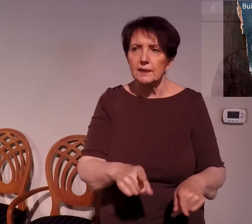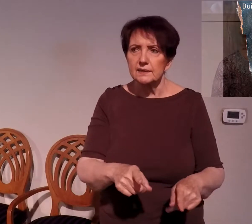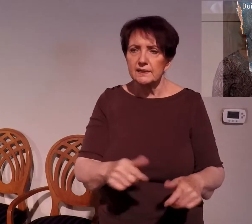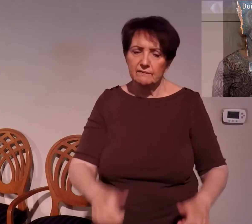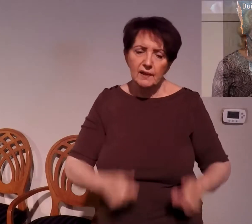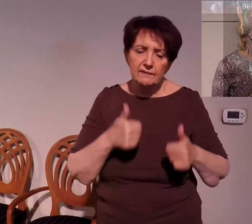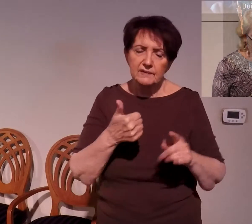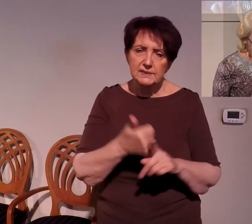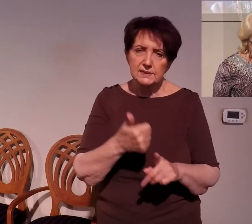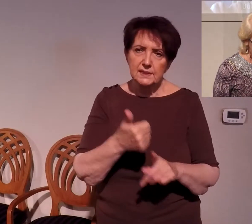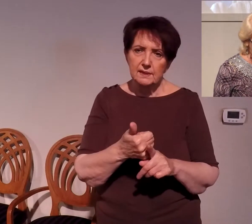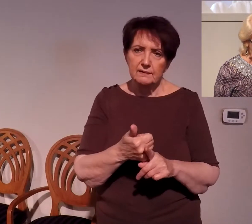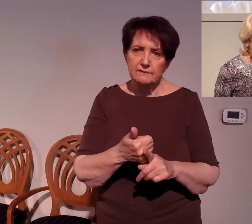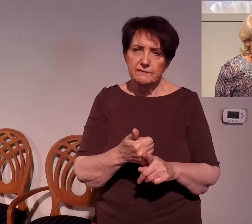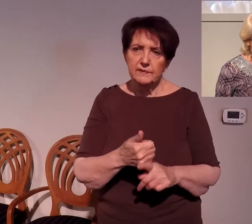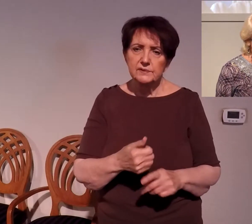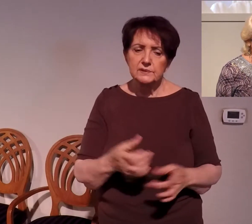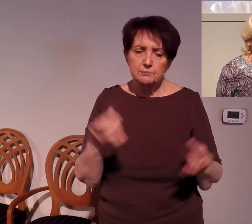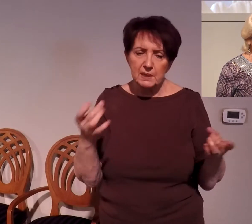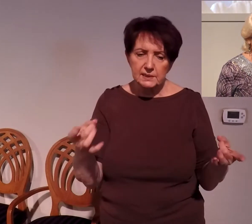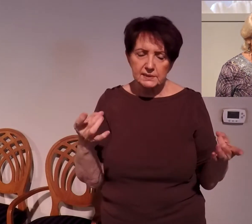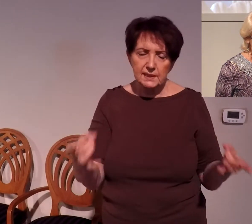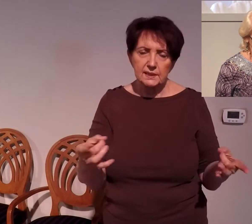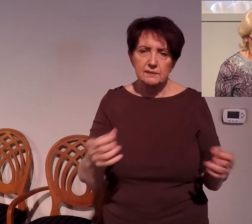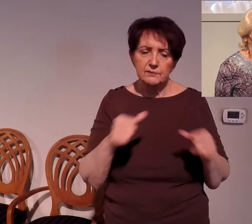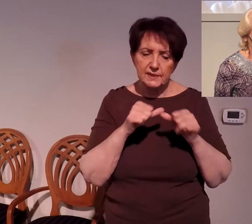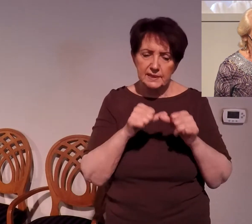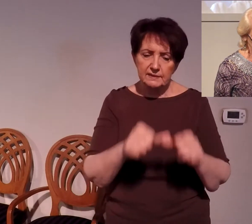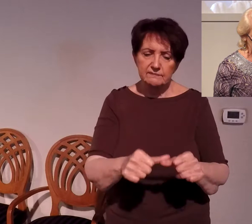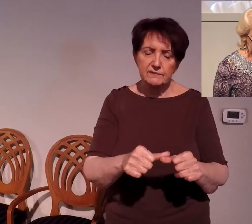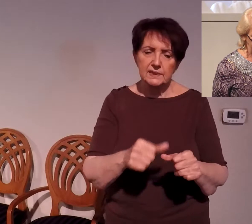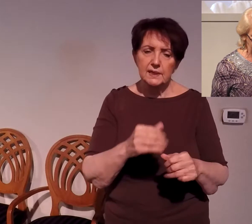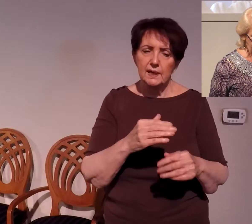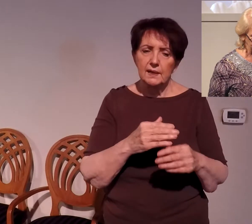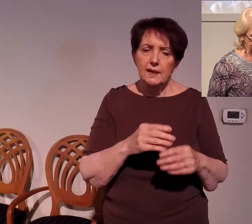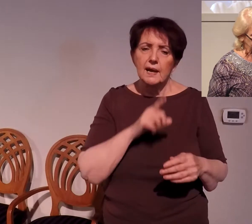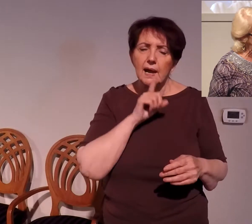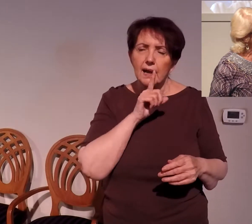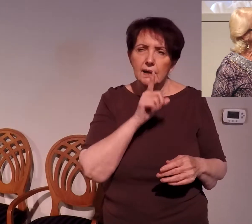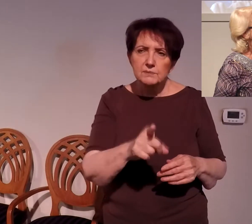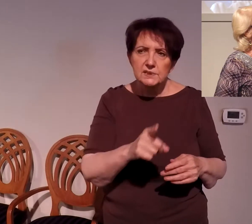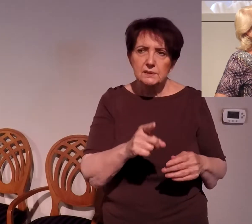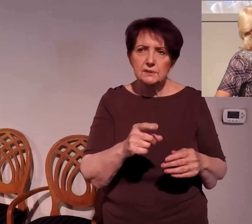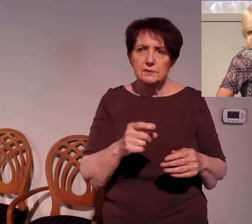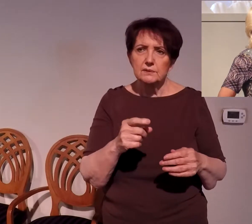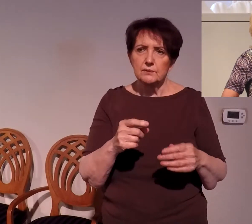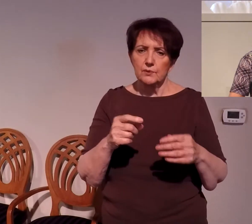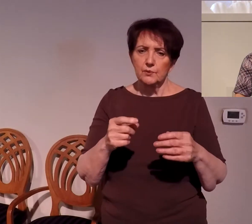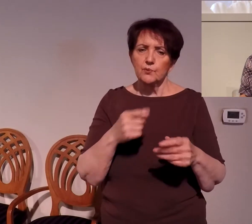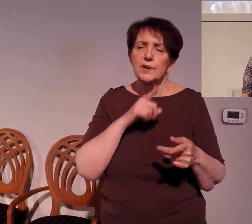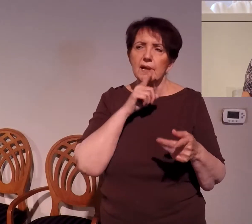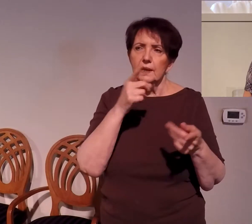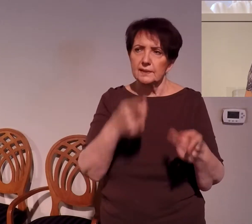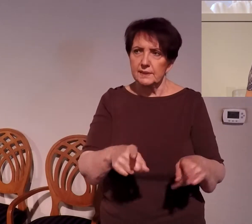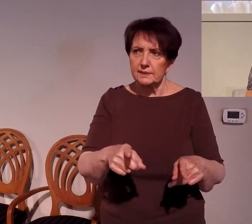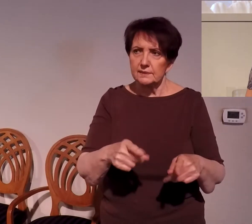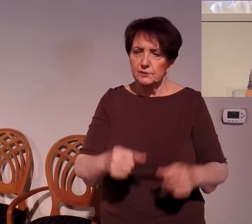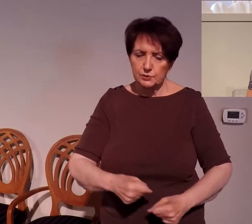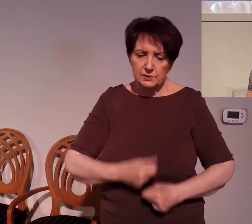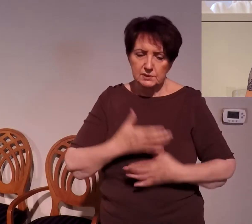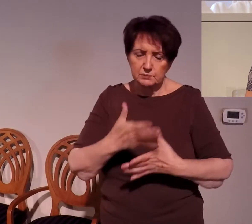itself. To meditate on the infinite, absolute, ultimate reality, to express